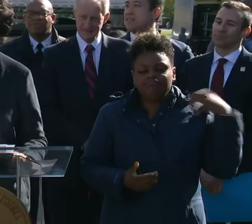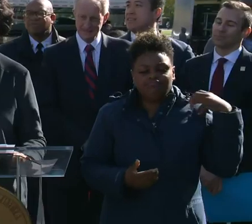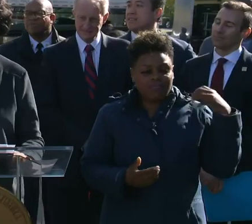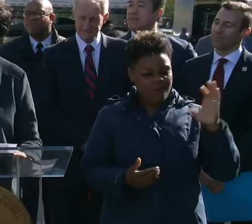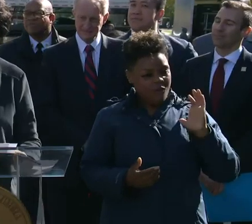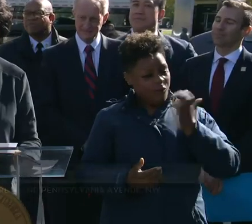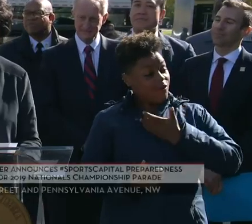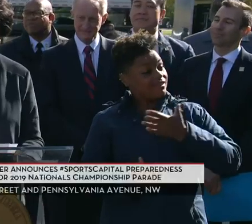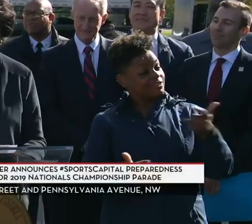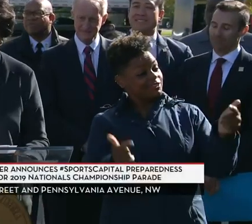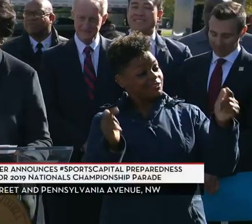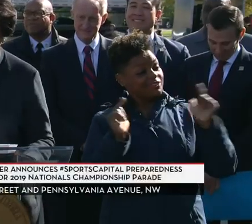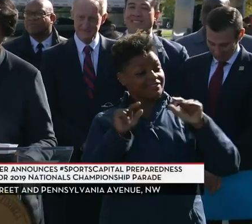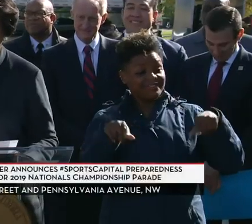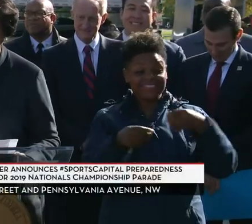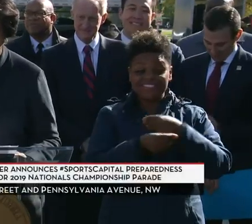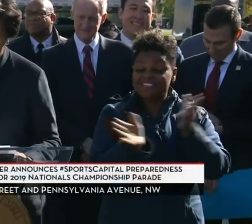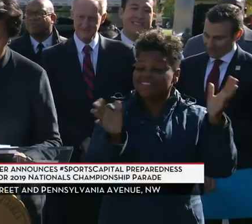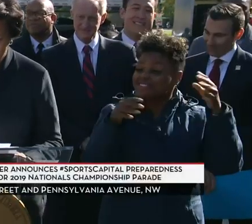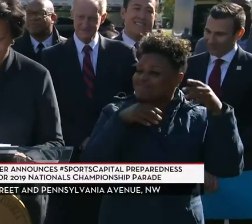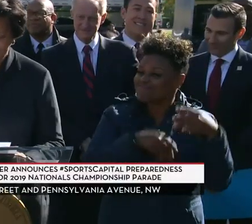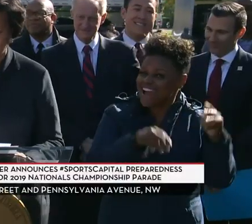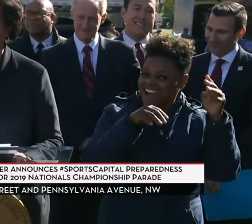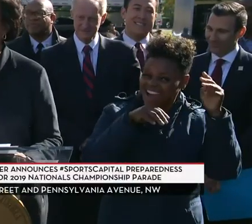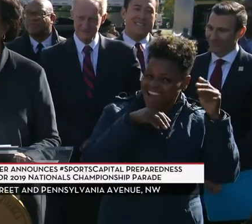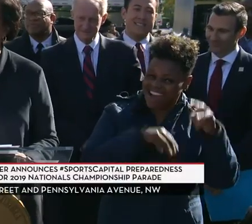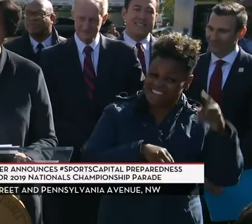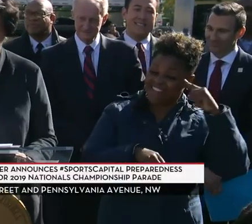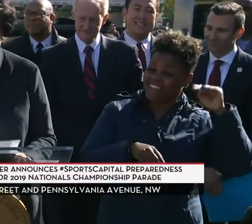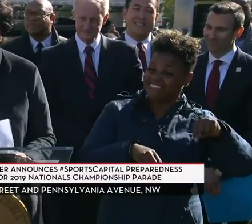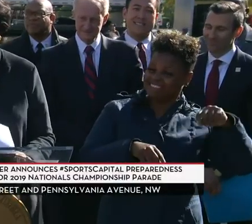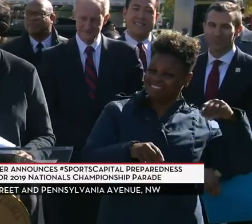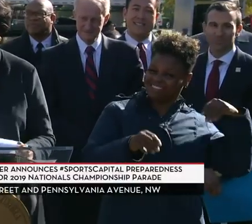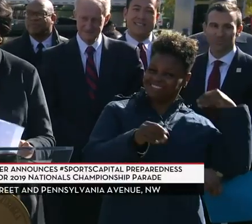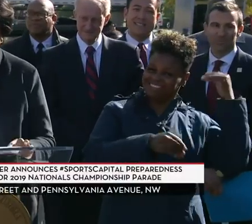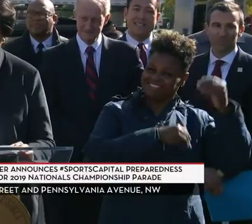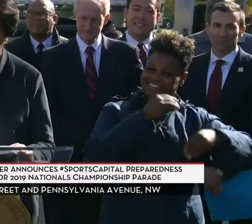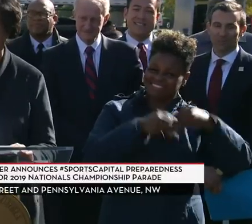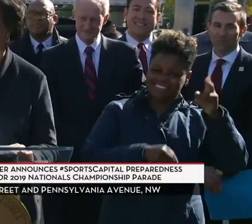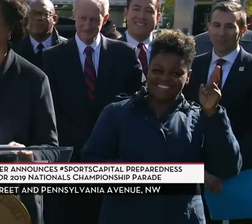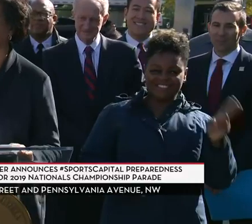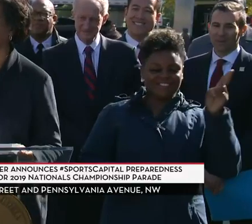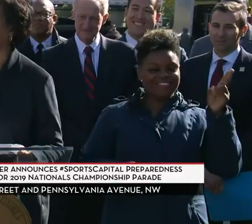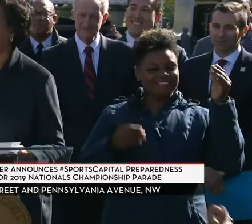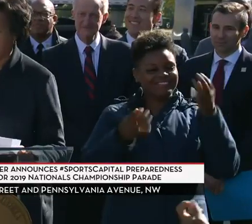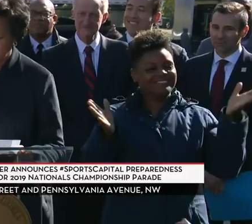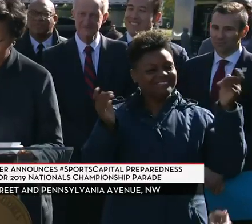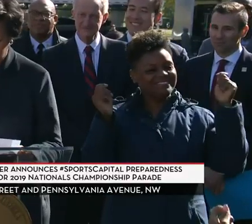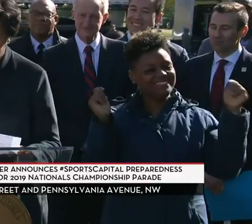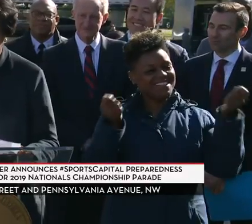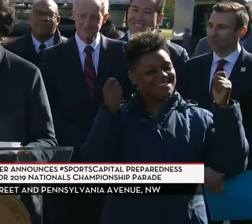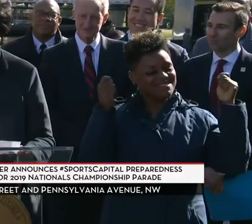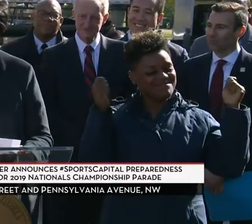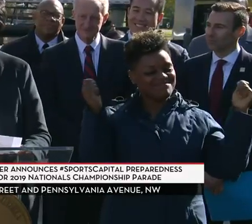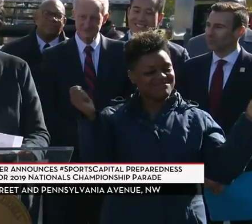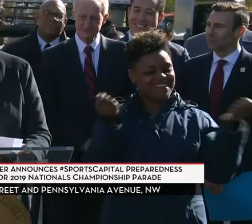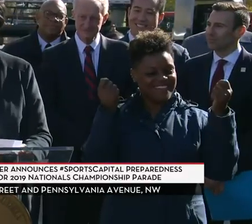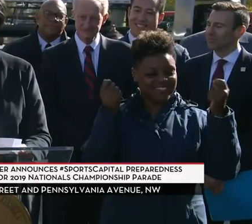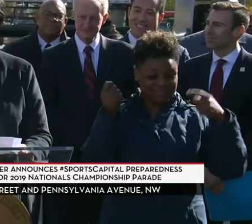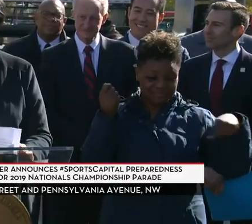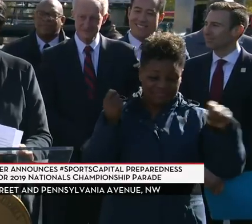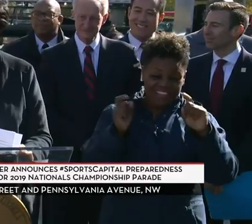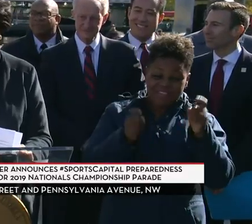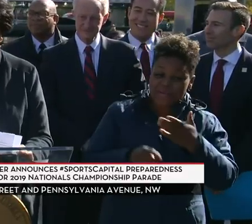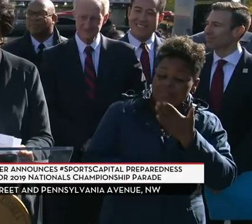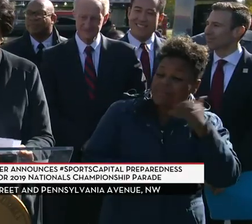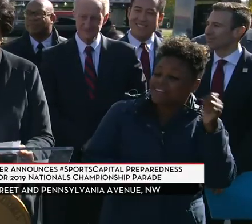deliver a parade of the ages to celebrate our Nats and give the best fans in the world the opportunity to show